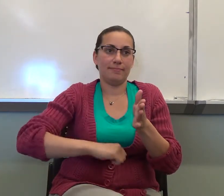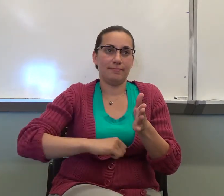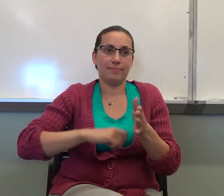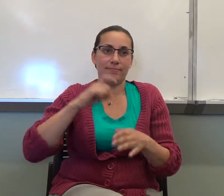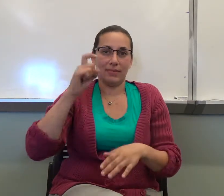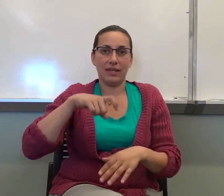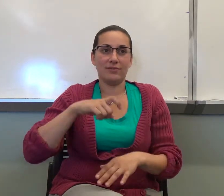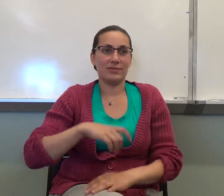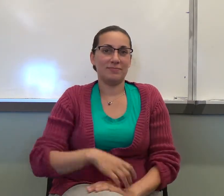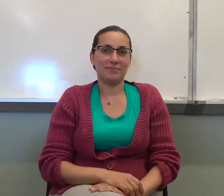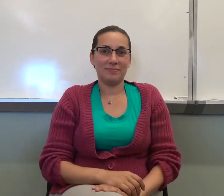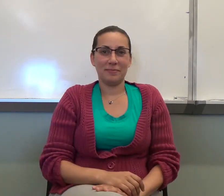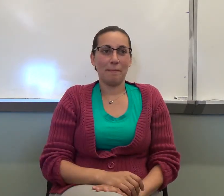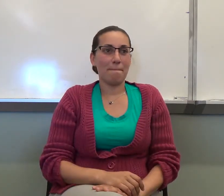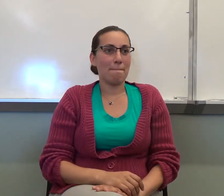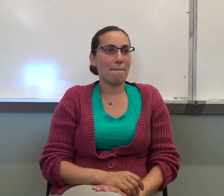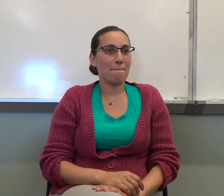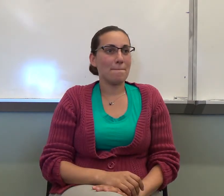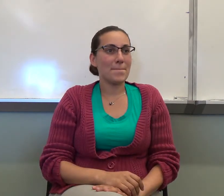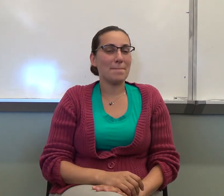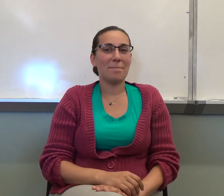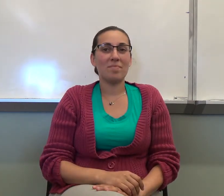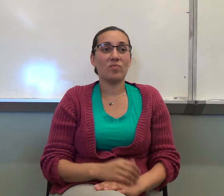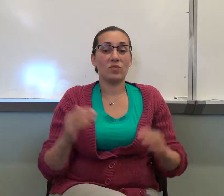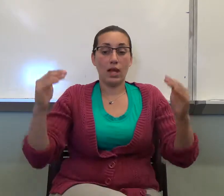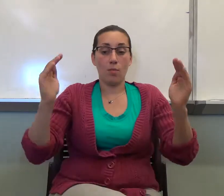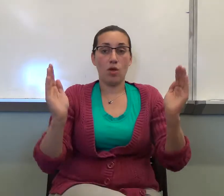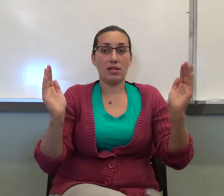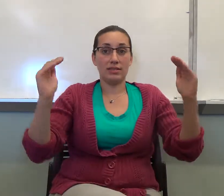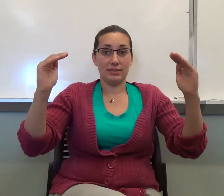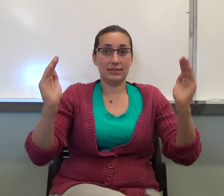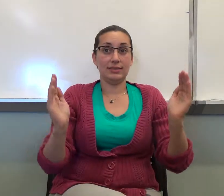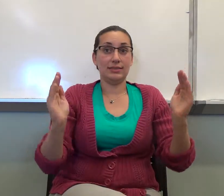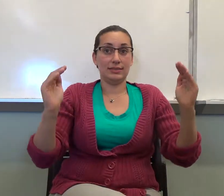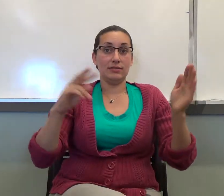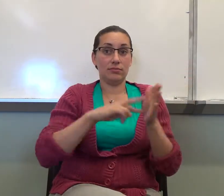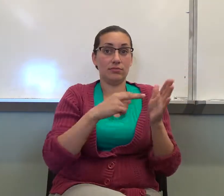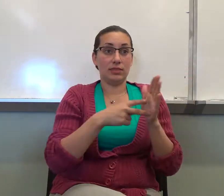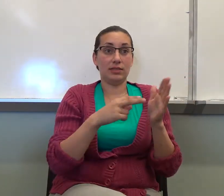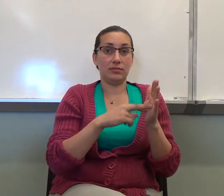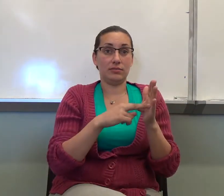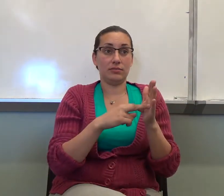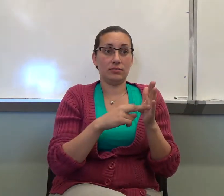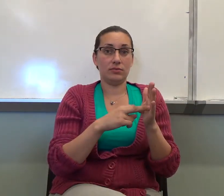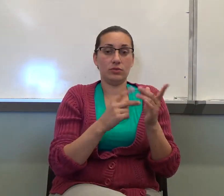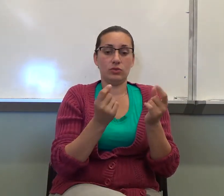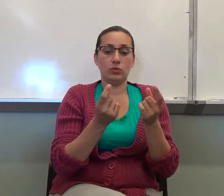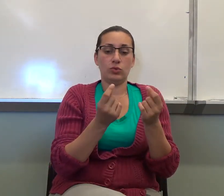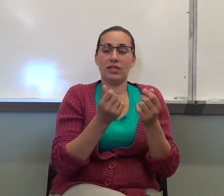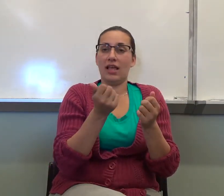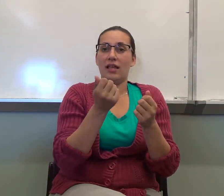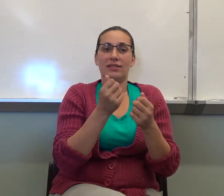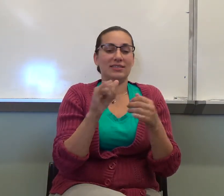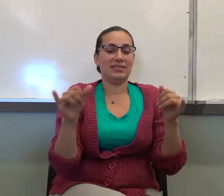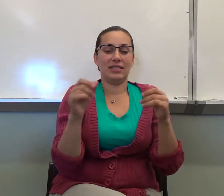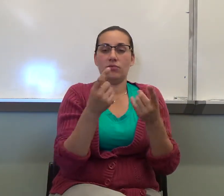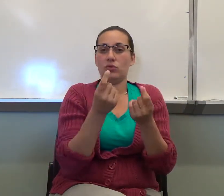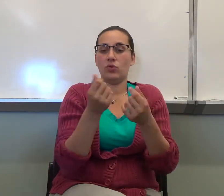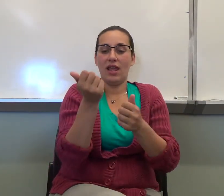okay? Parentheses mean do what you're doing, but do it to everything in there. Parentheses are